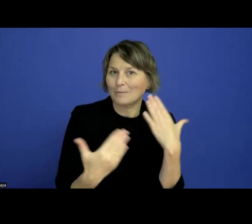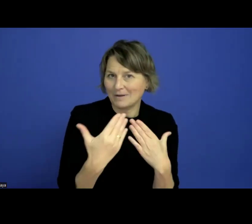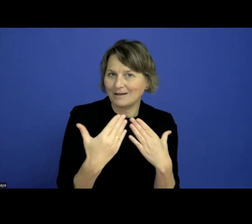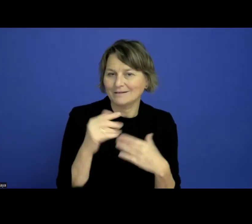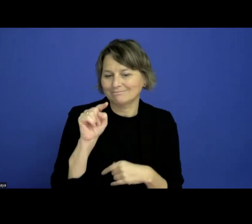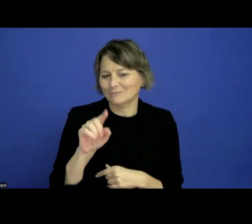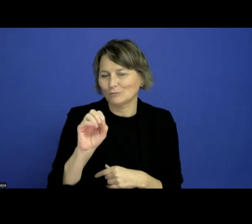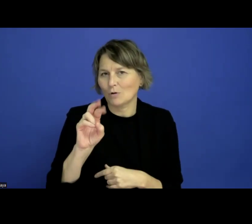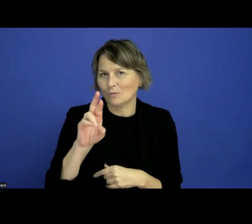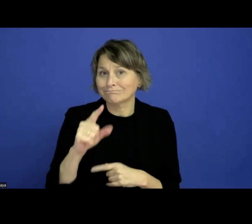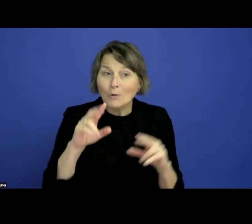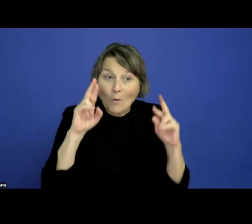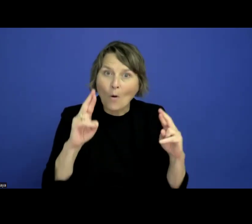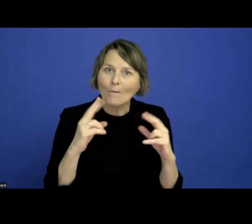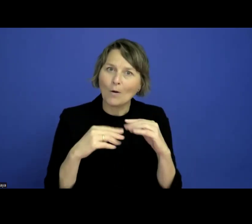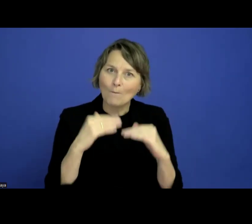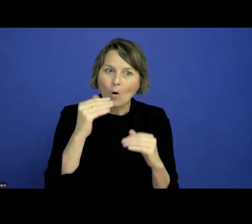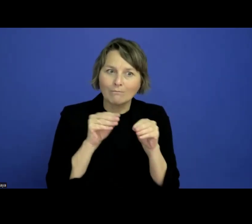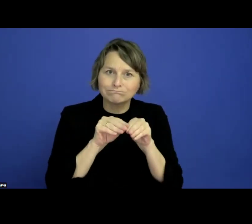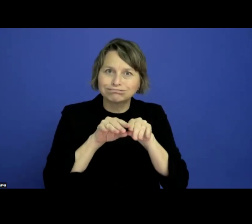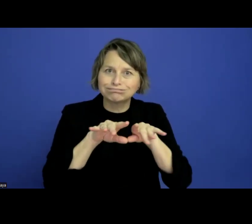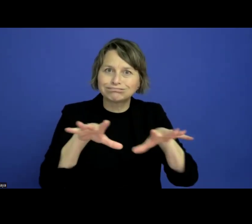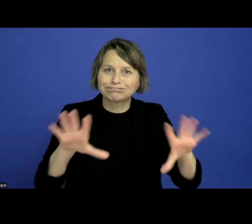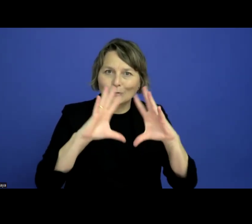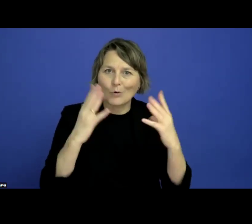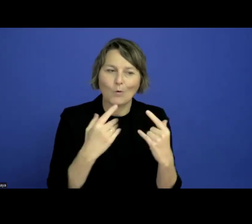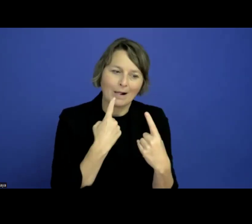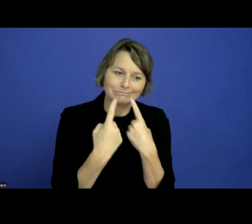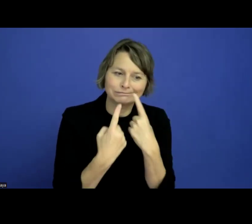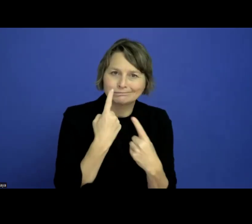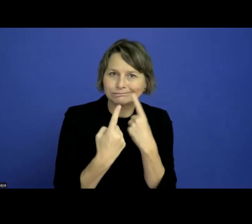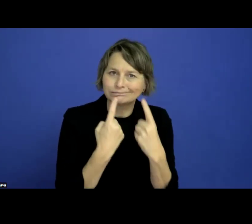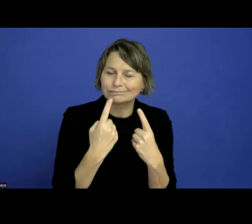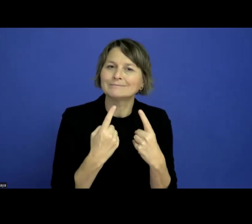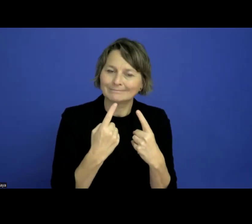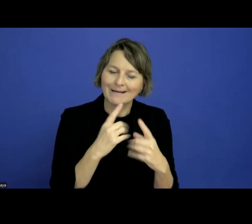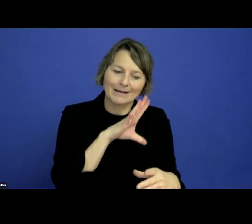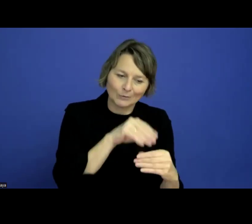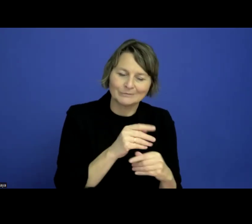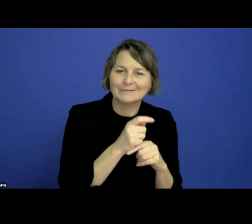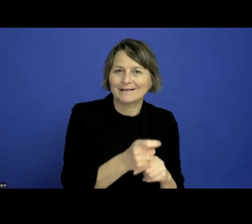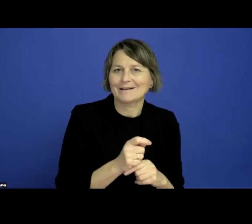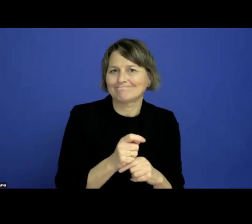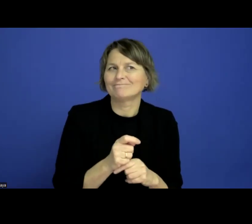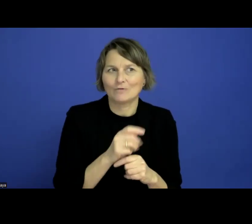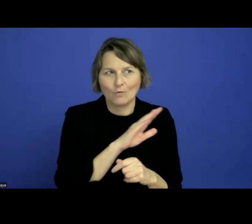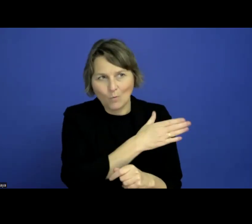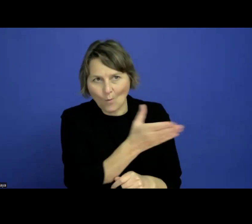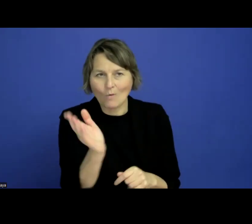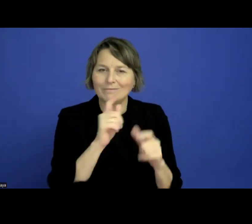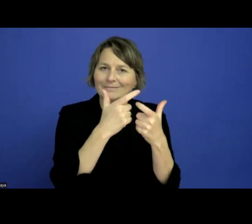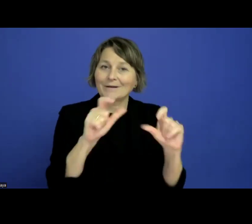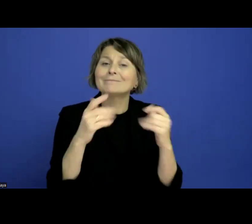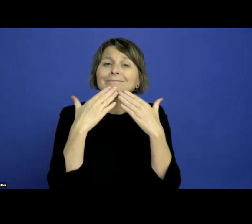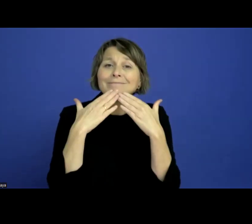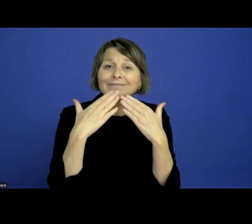of a global narrative on inclusive care in companies. So thanks so much for being a part of this